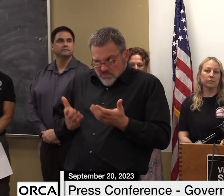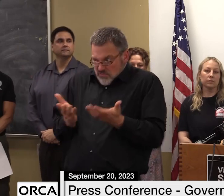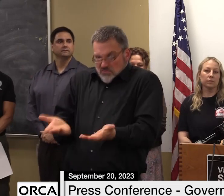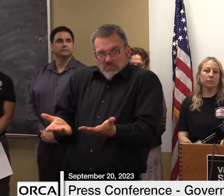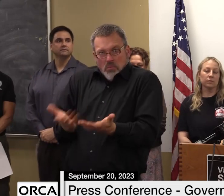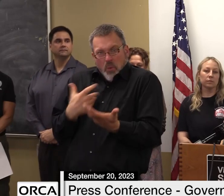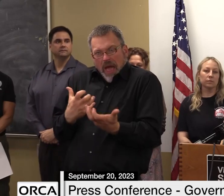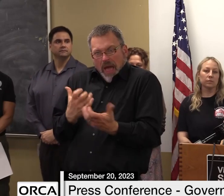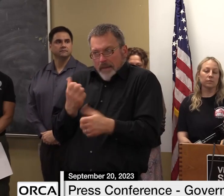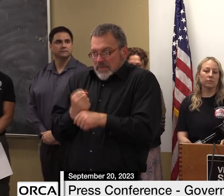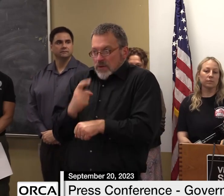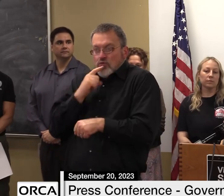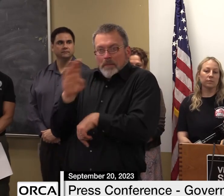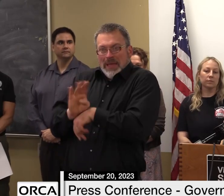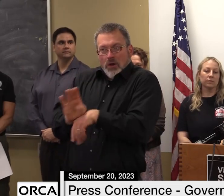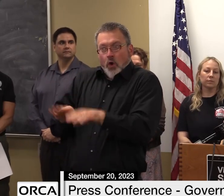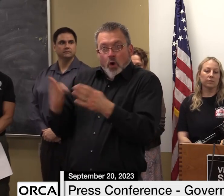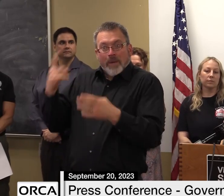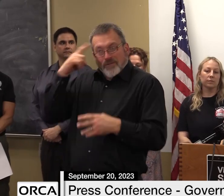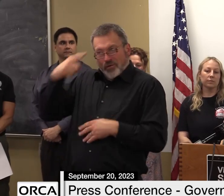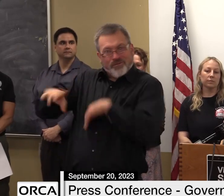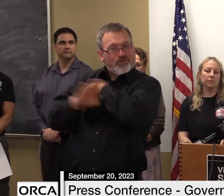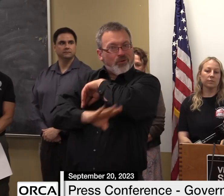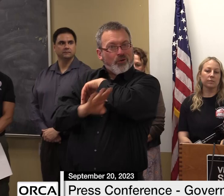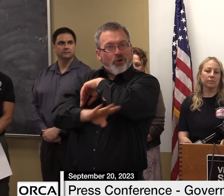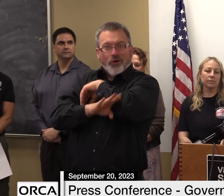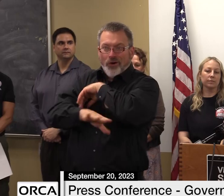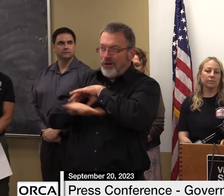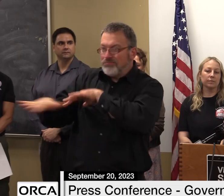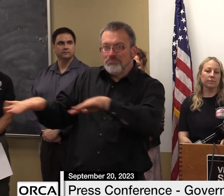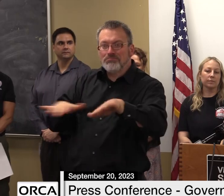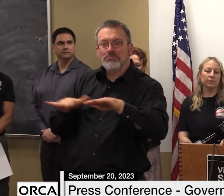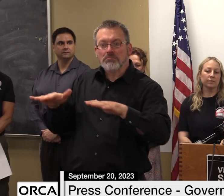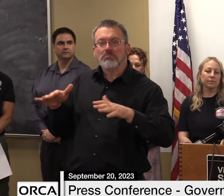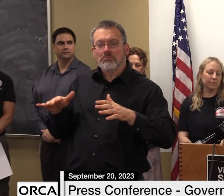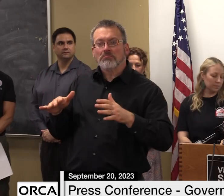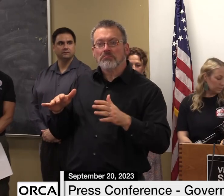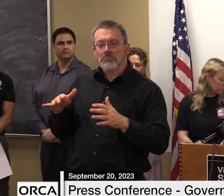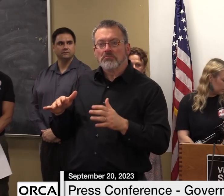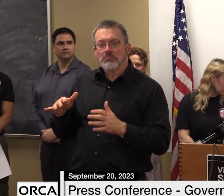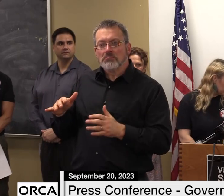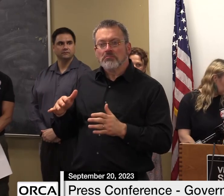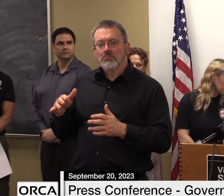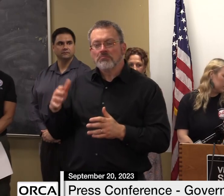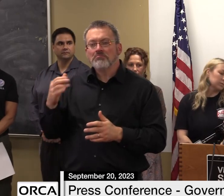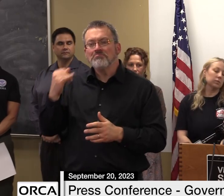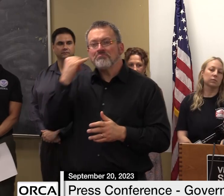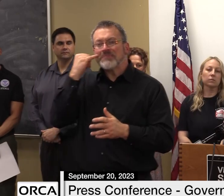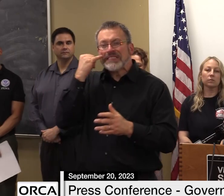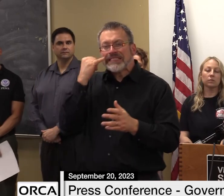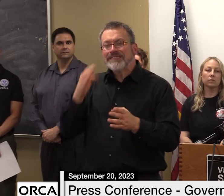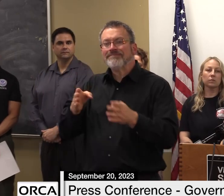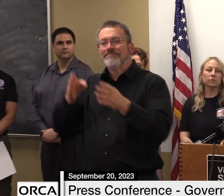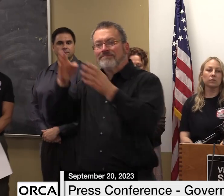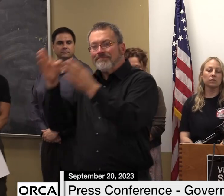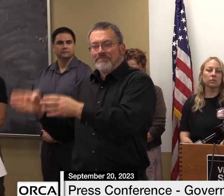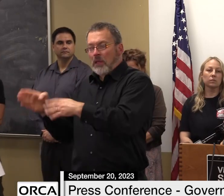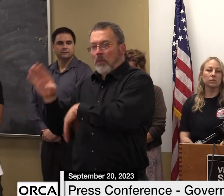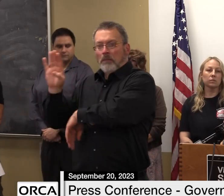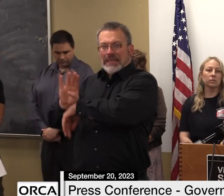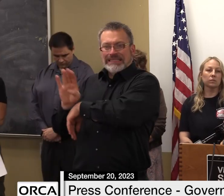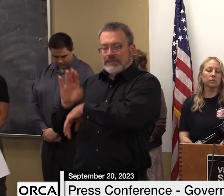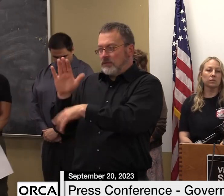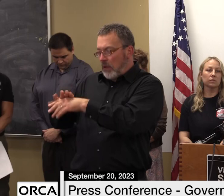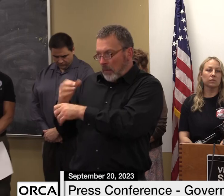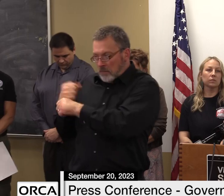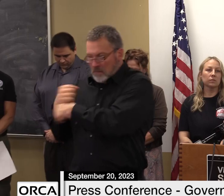season. So again, whether you're a fixed business, manufacturing business, or one that relies on